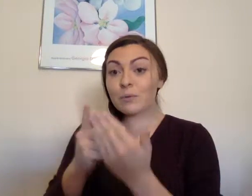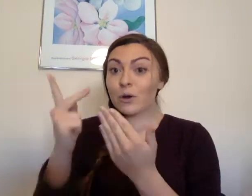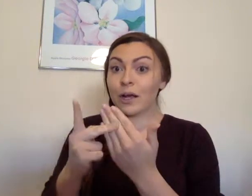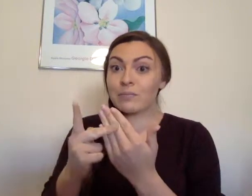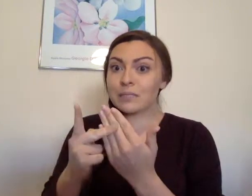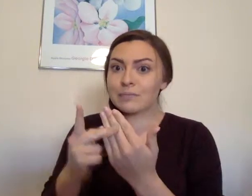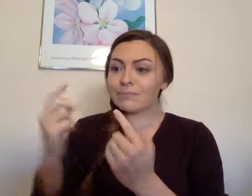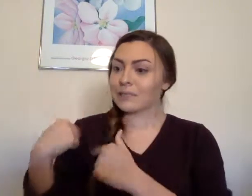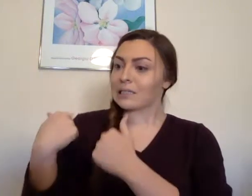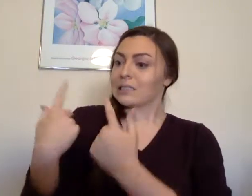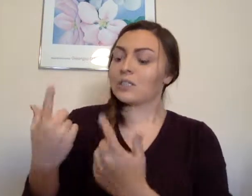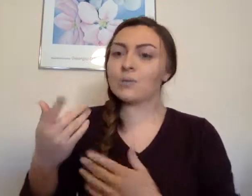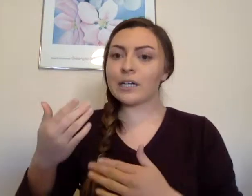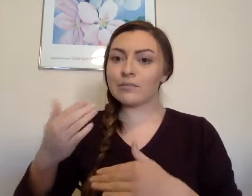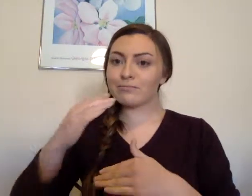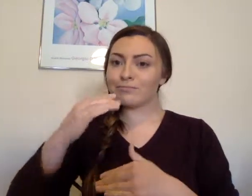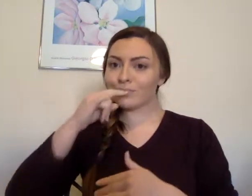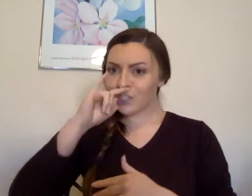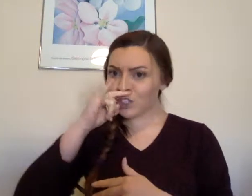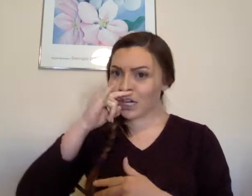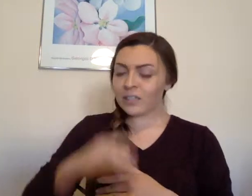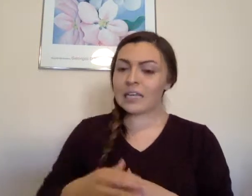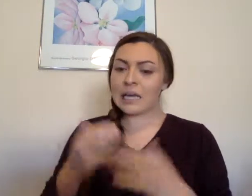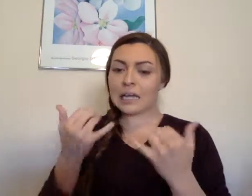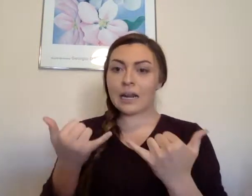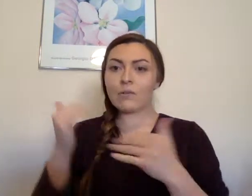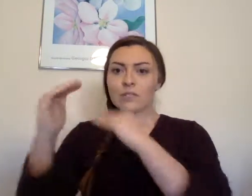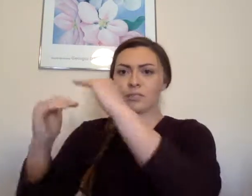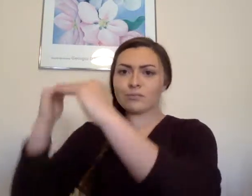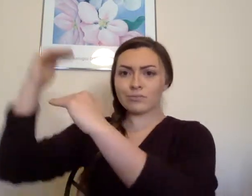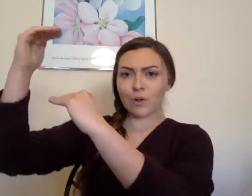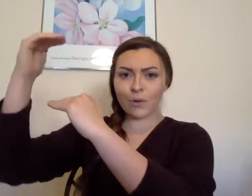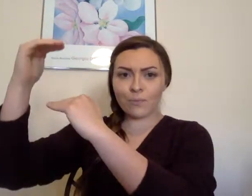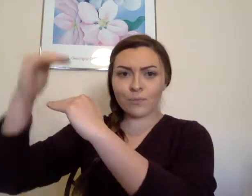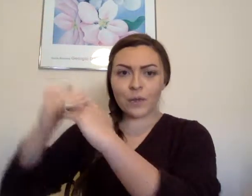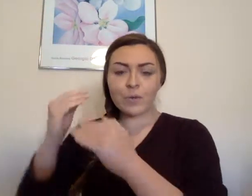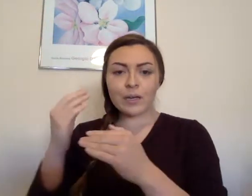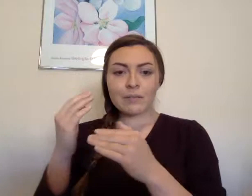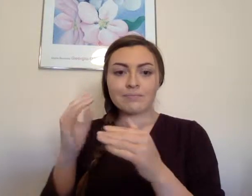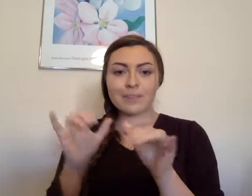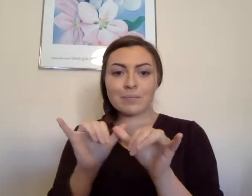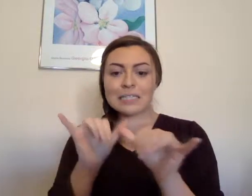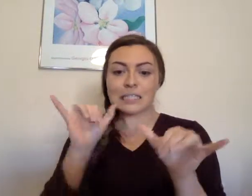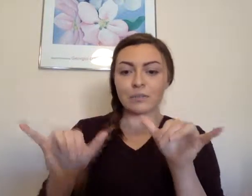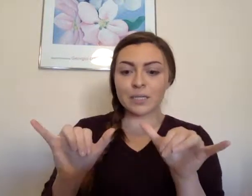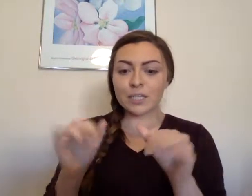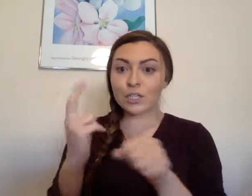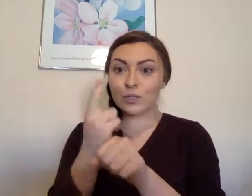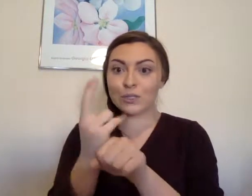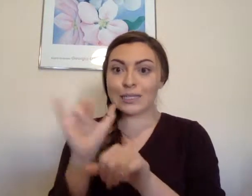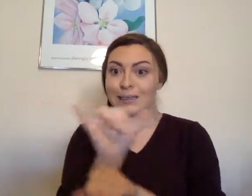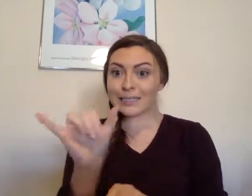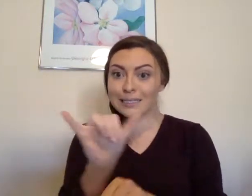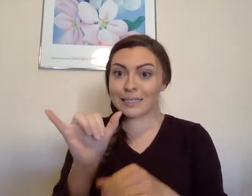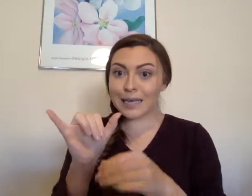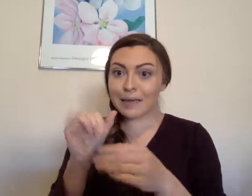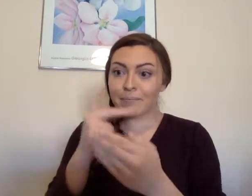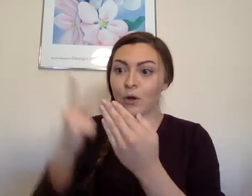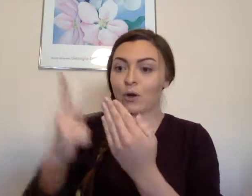child. And now as an adult, we may still be running the same programs and getting messy results in our life.